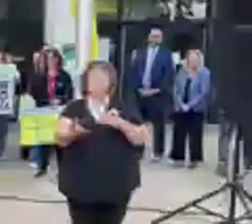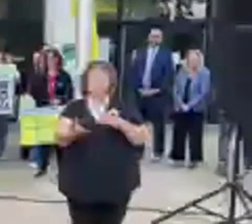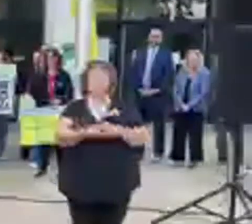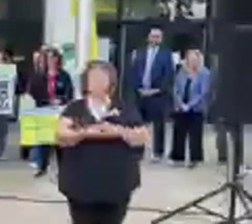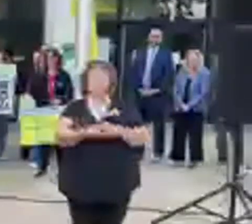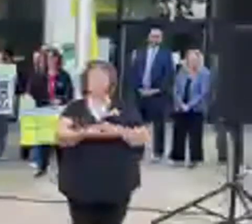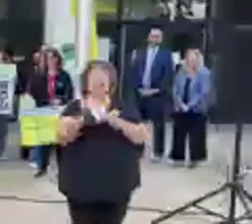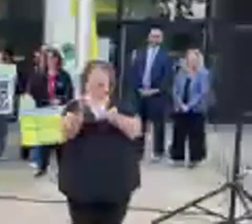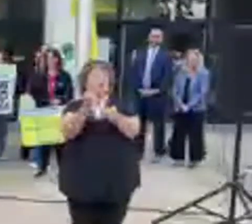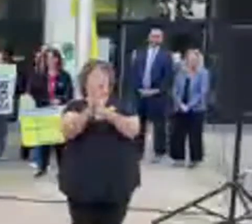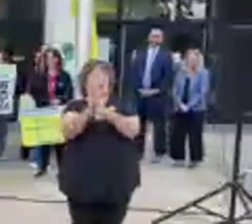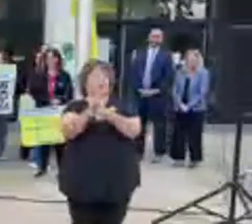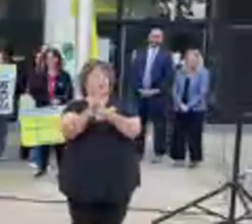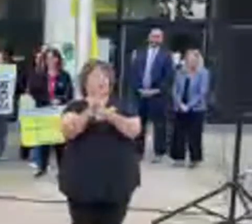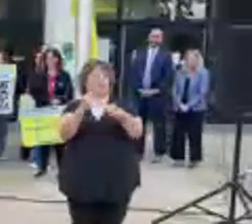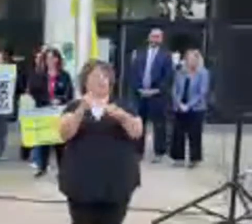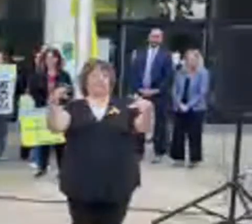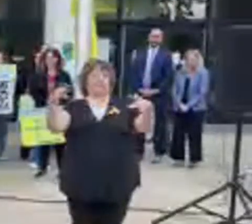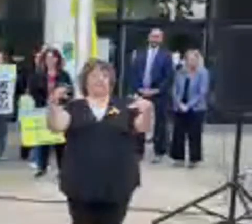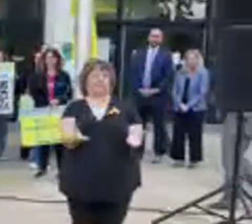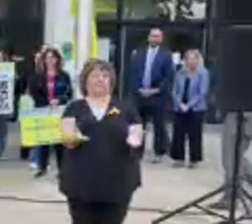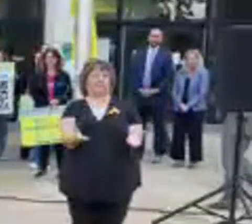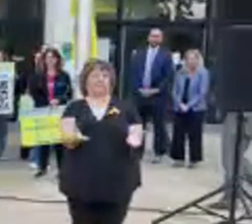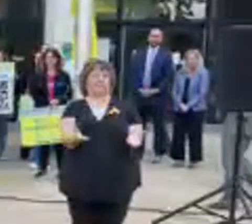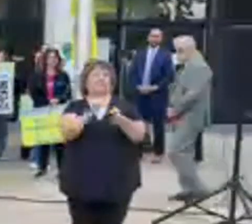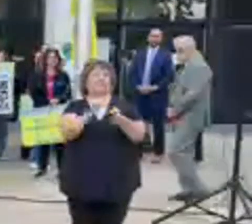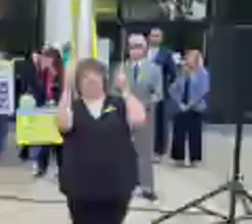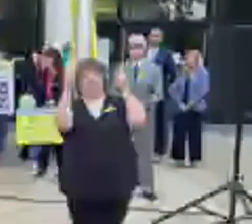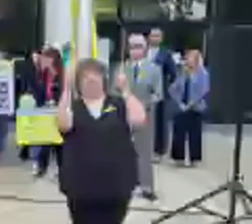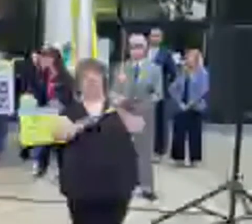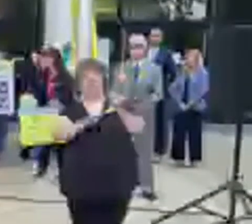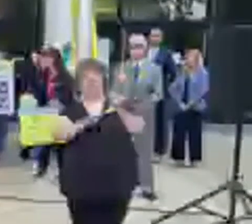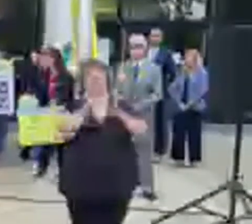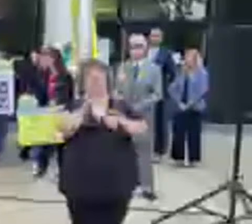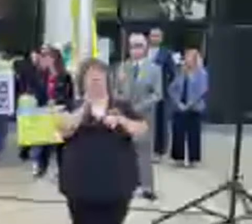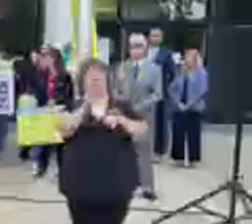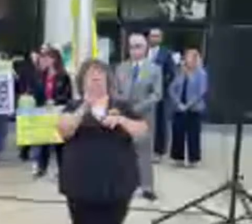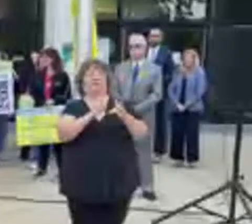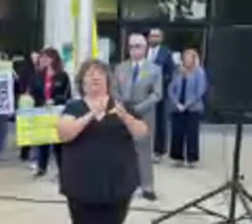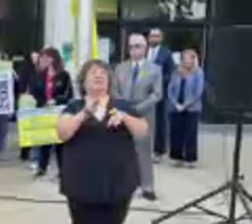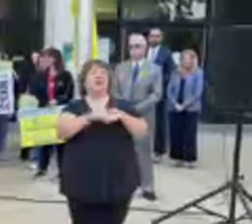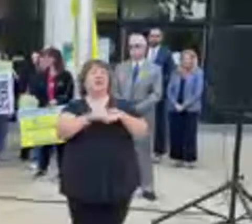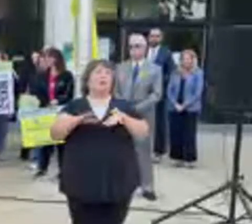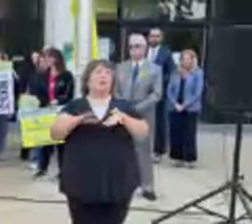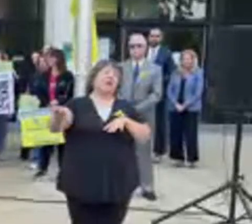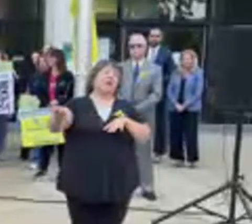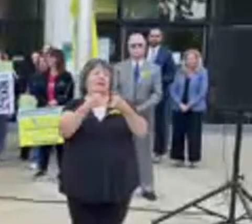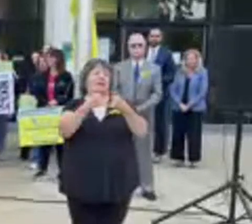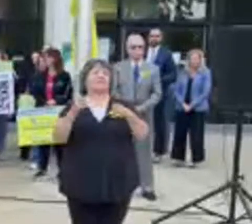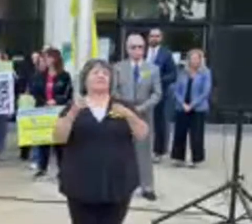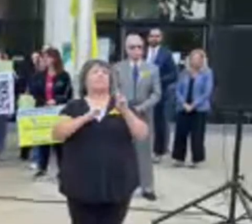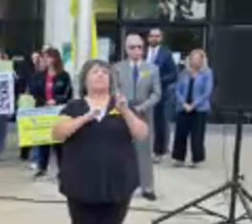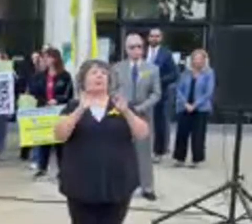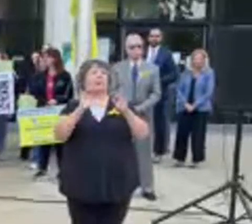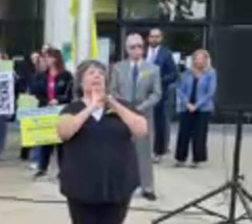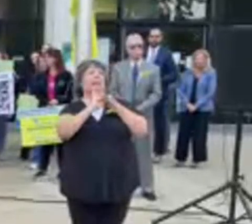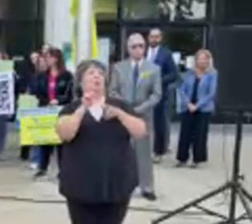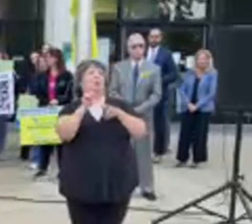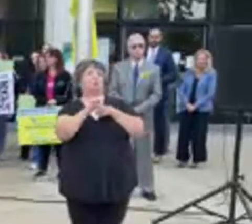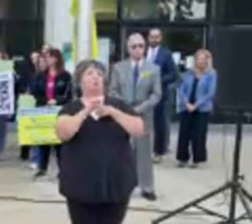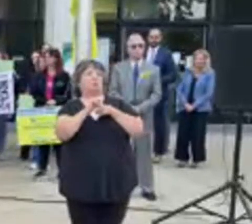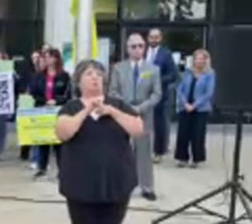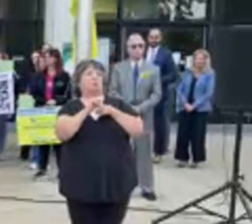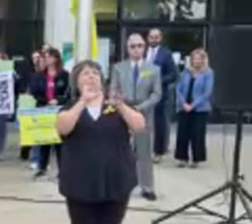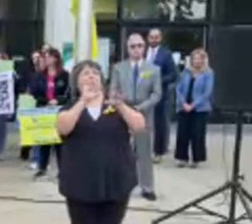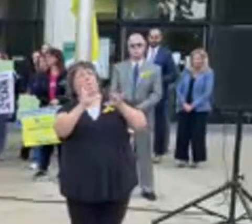Good morning. So each year we assemble outside the Rath Building dedicated for people to connect with trained, compassionate mental